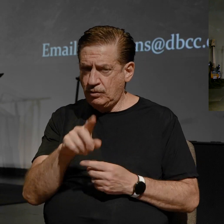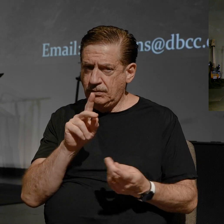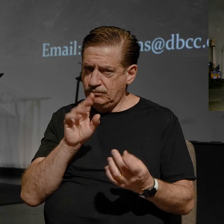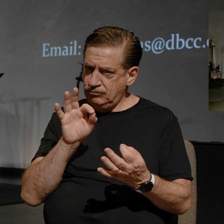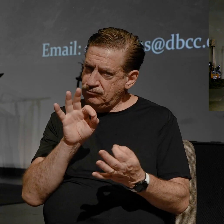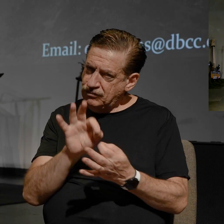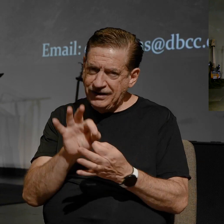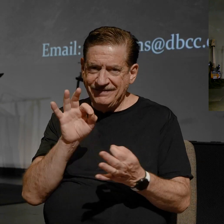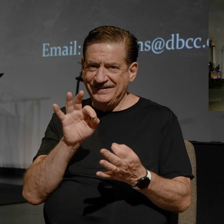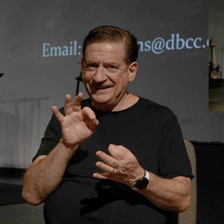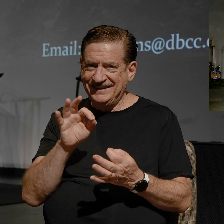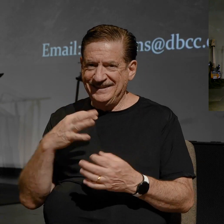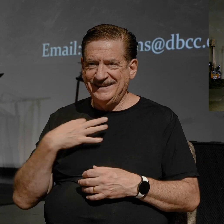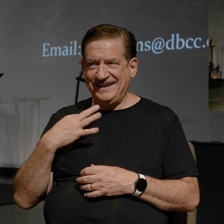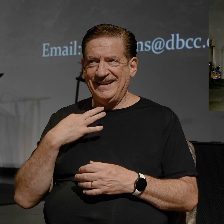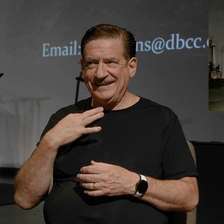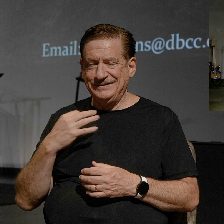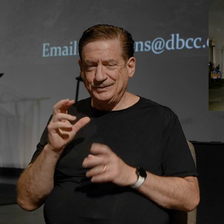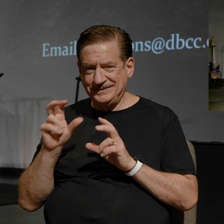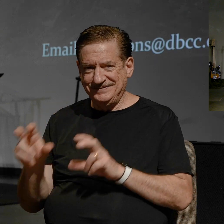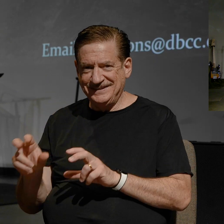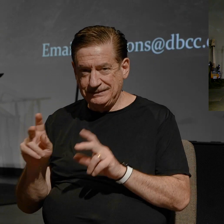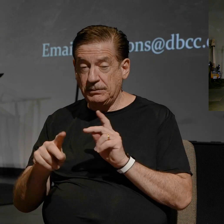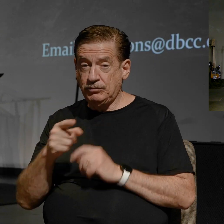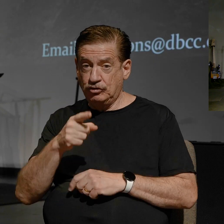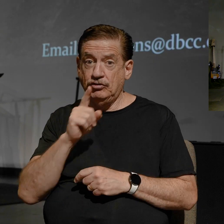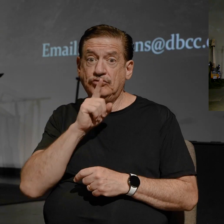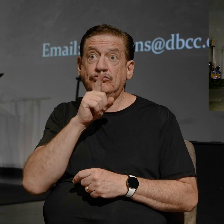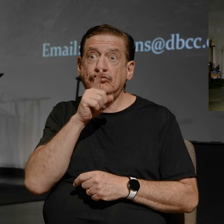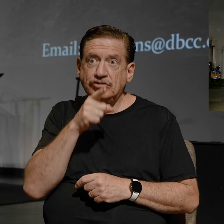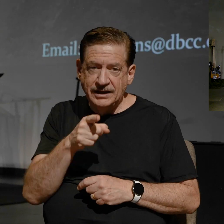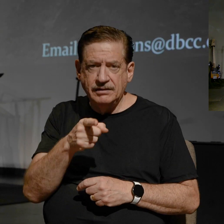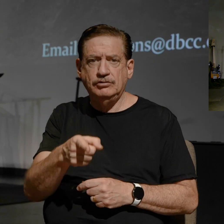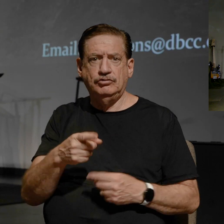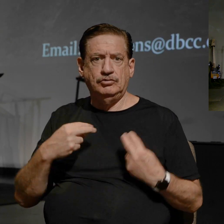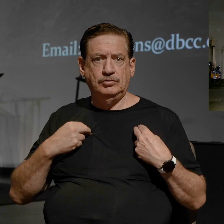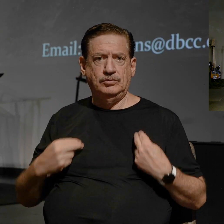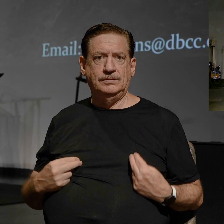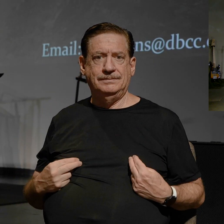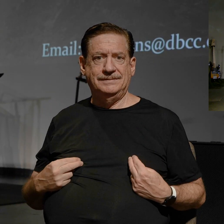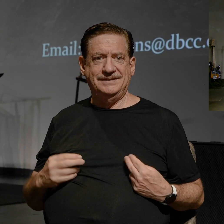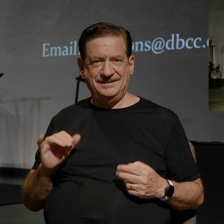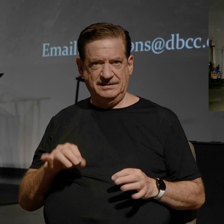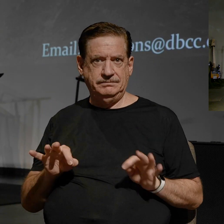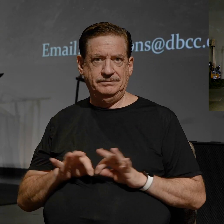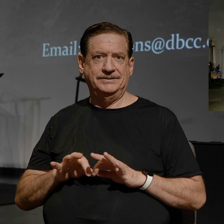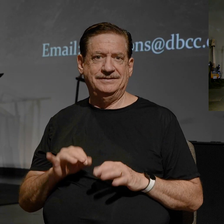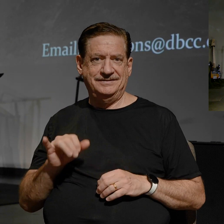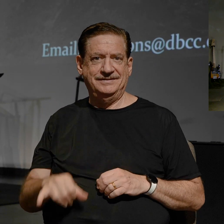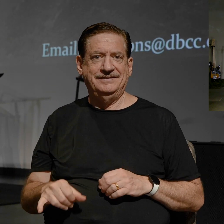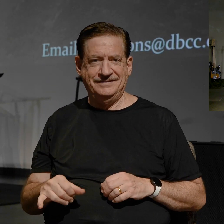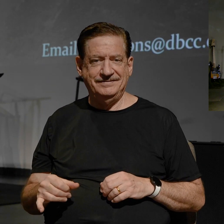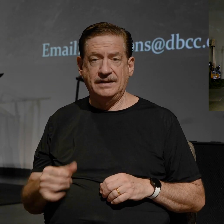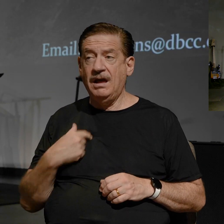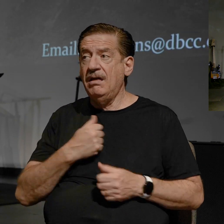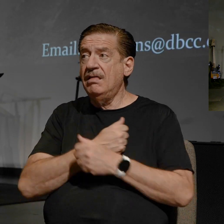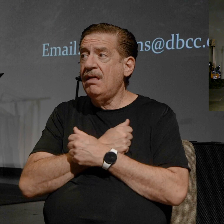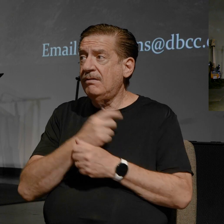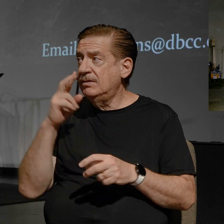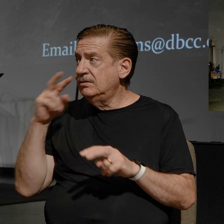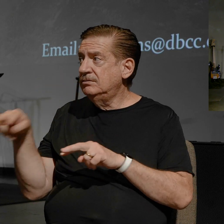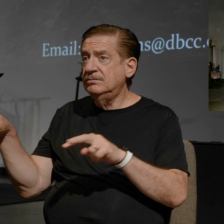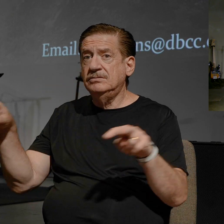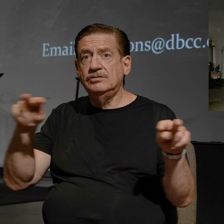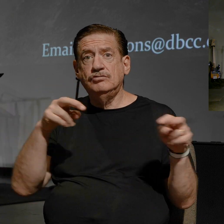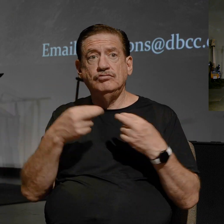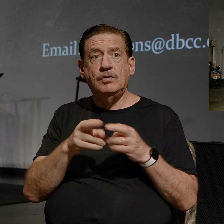candidate to invest in people because you're real and you're human. And what I also love is I look around even the room this morning,